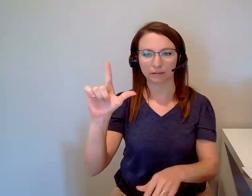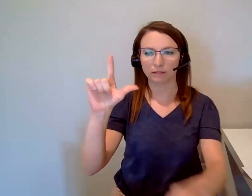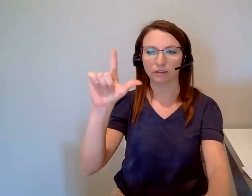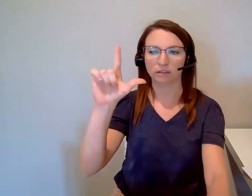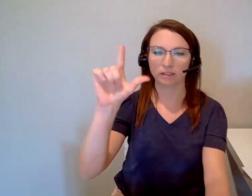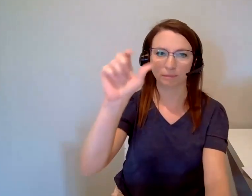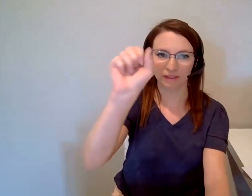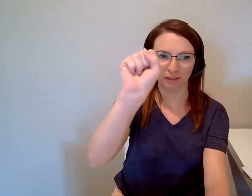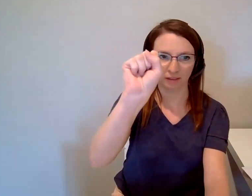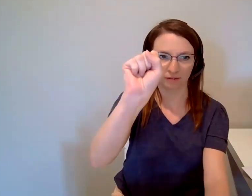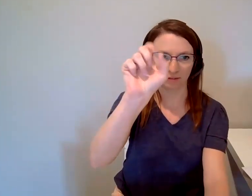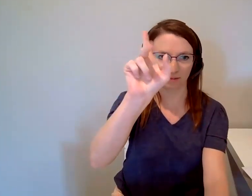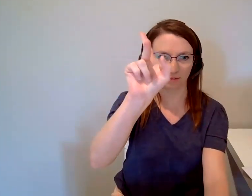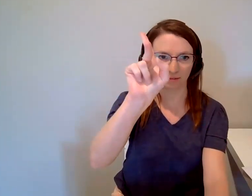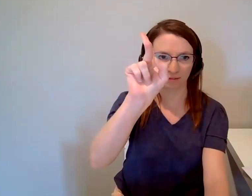Can you see my hands?